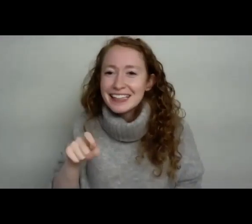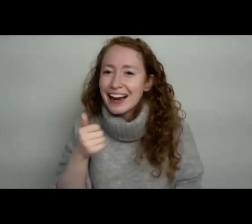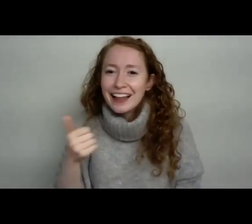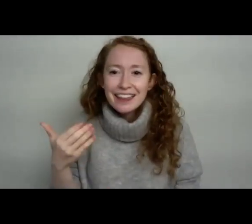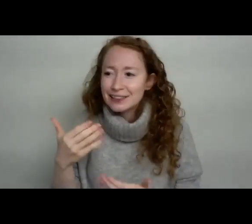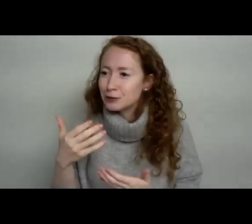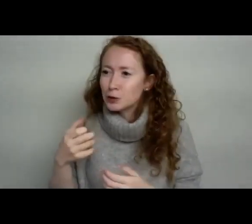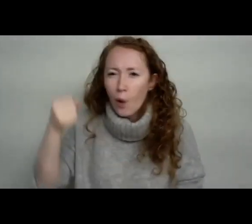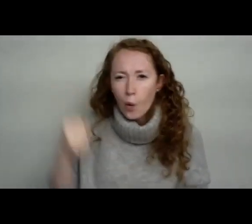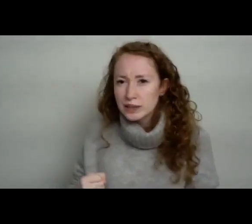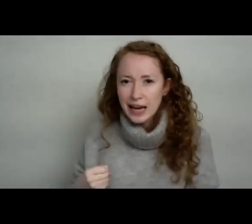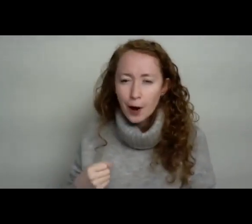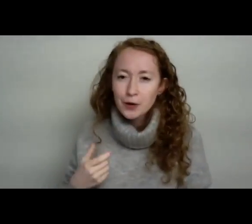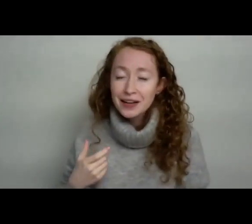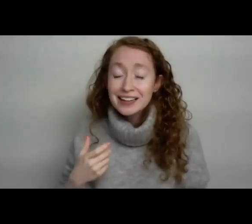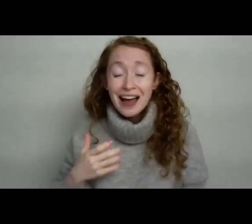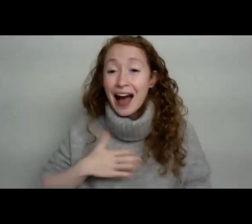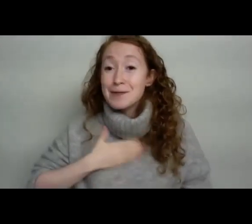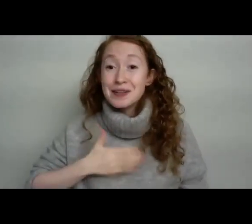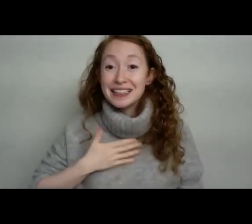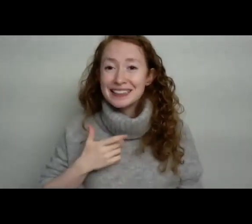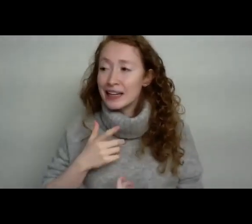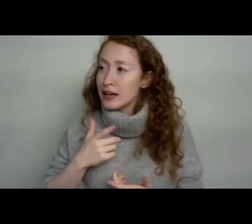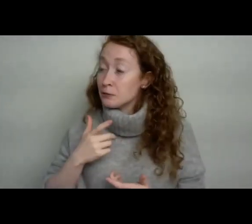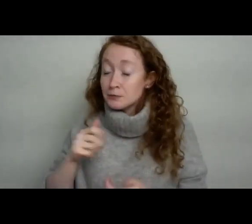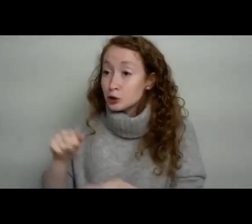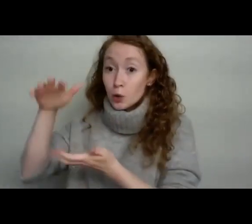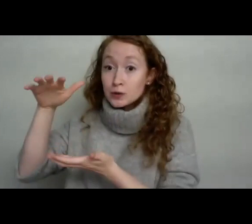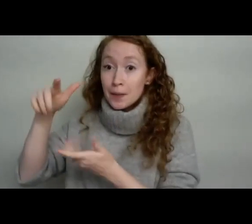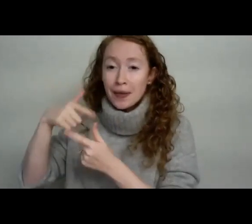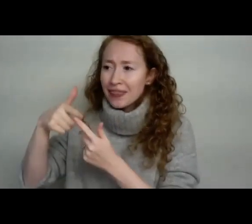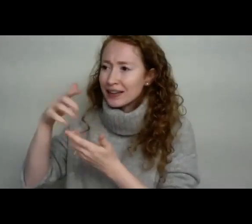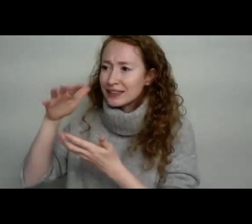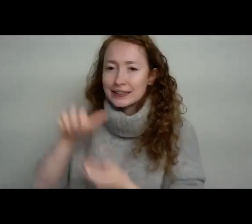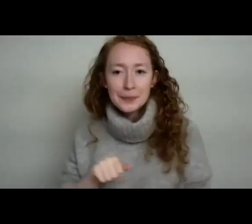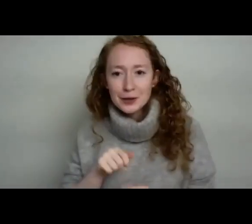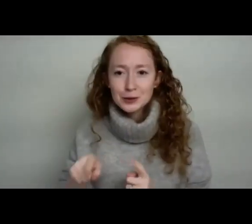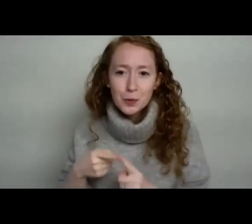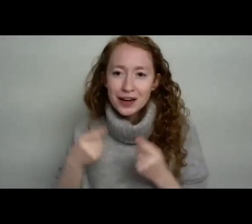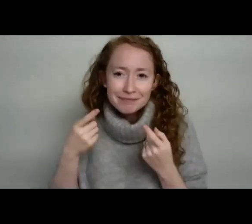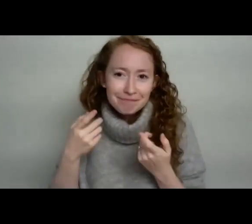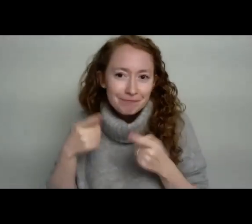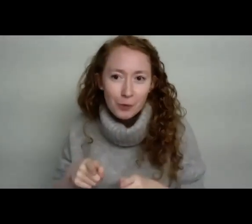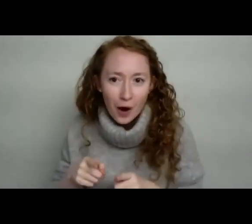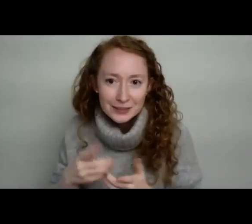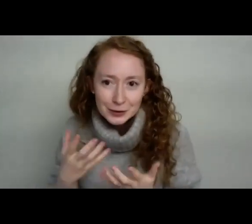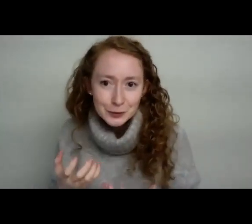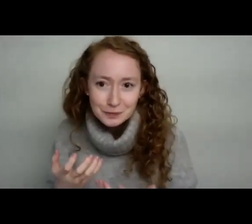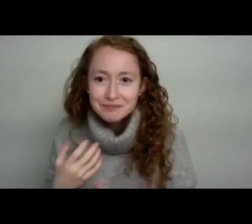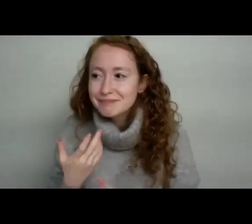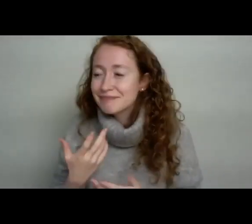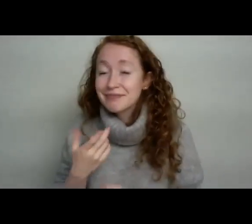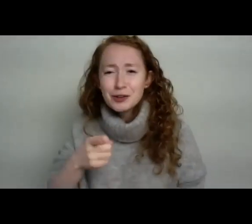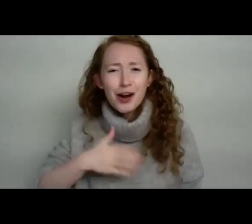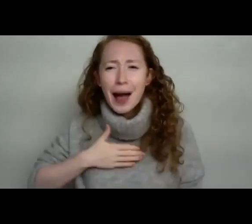on the roof of the next house singing and disappears when it wants to. It lands if you are happy either